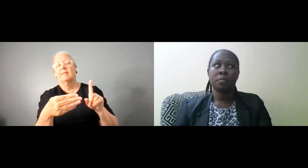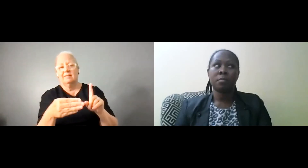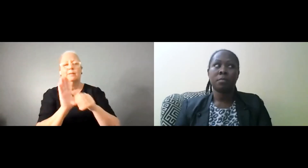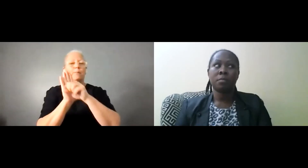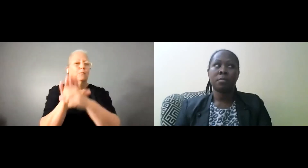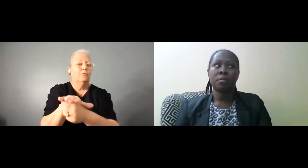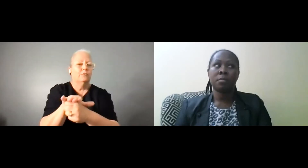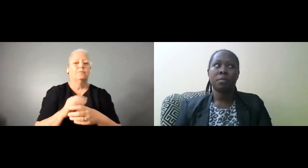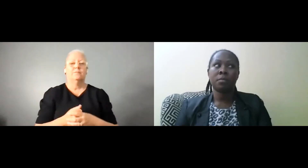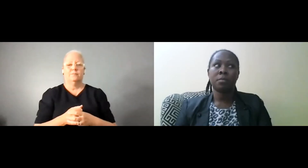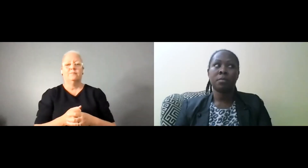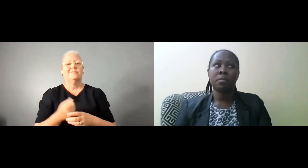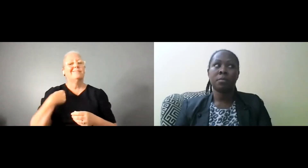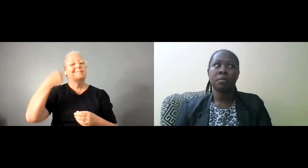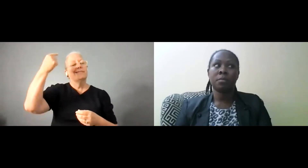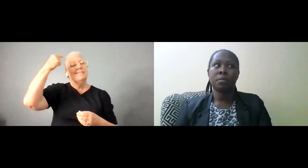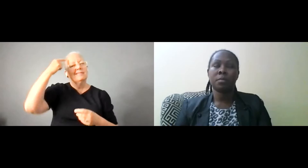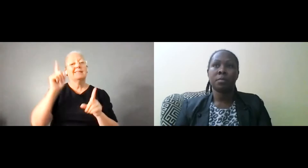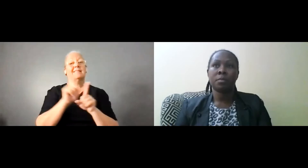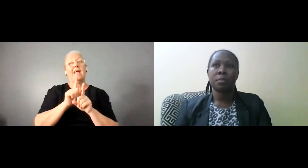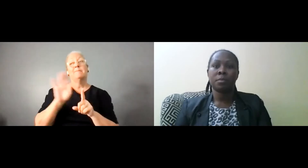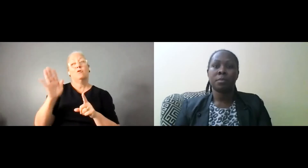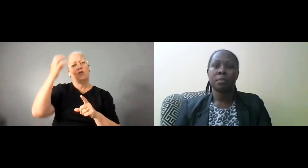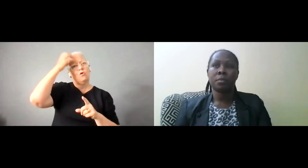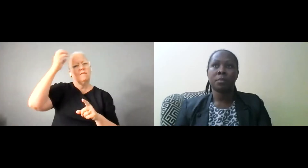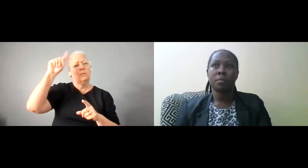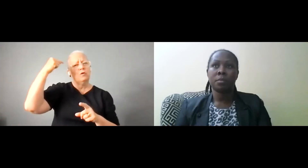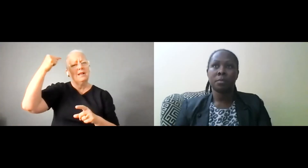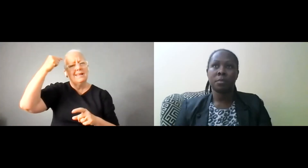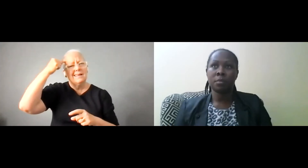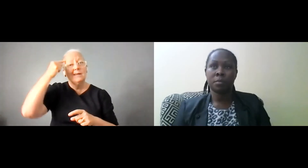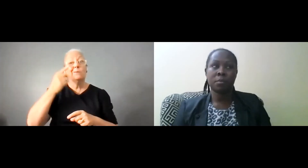election bylaws are directly discriminated for persons with disability.